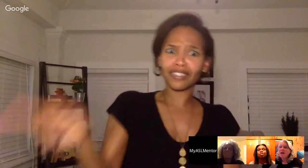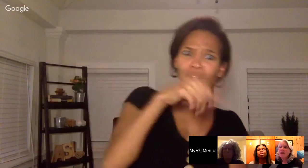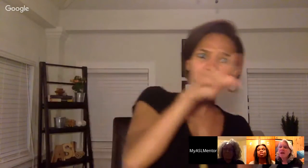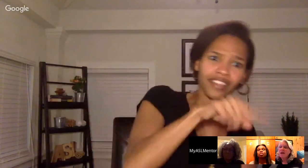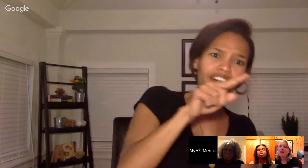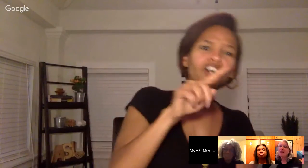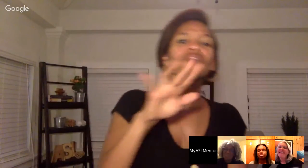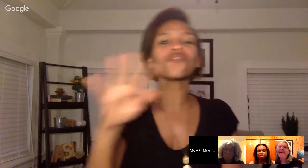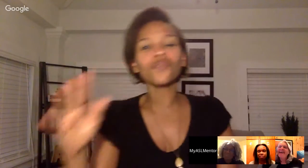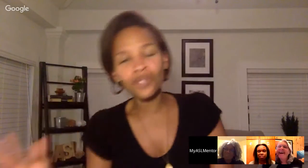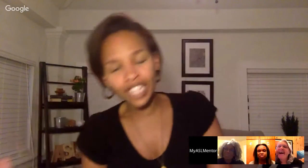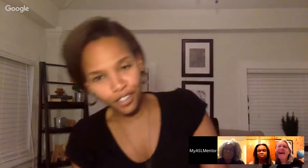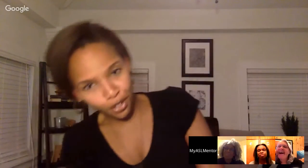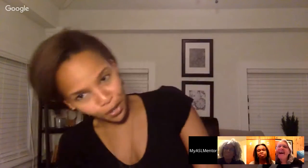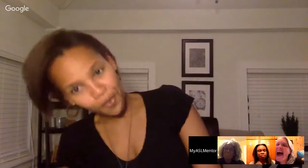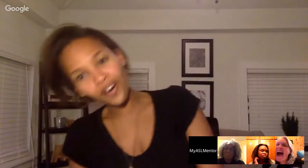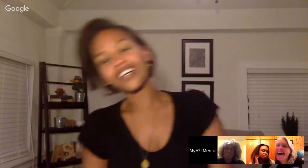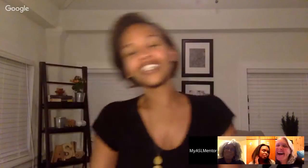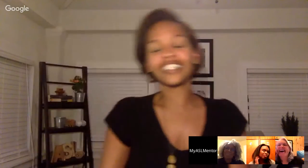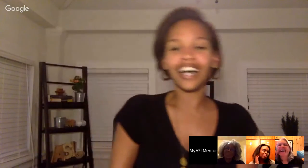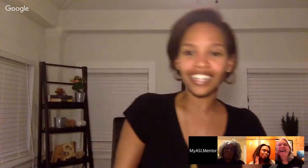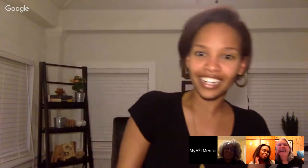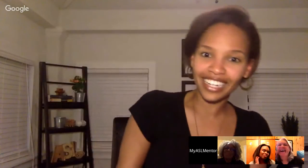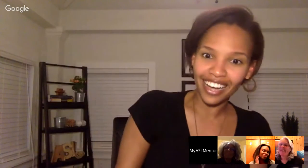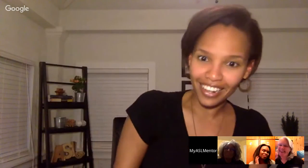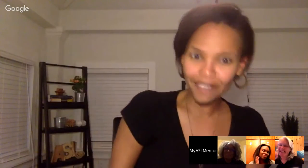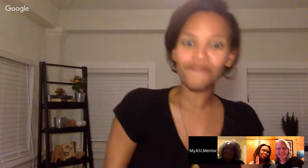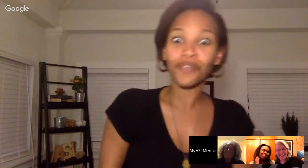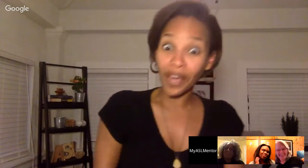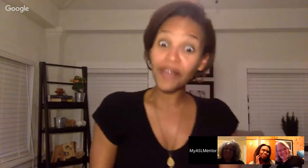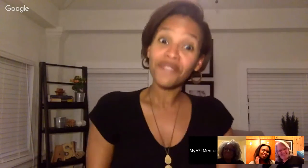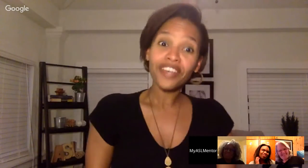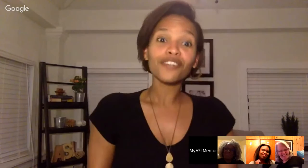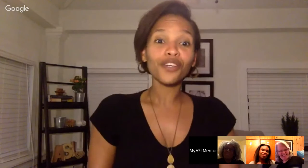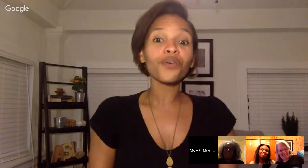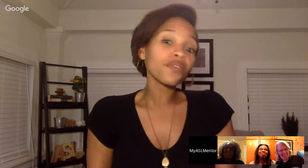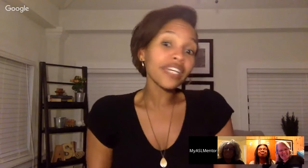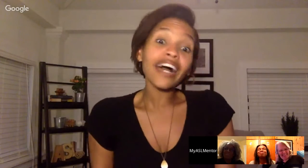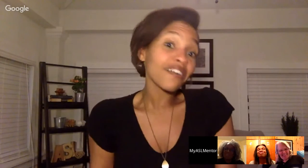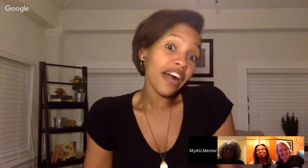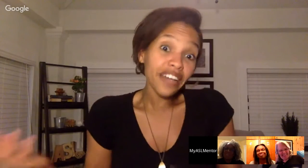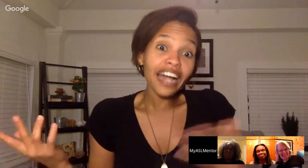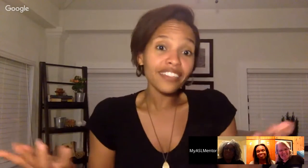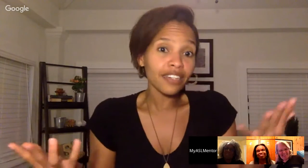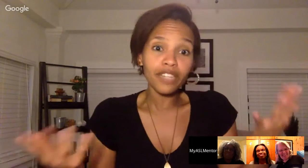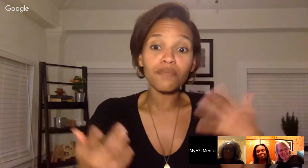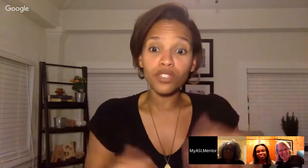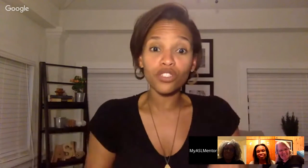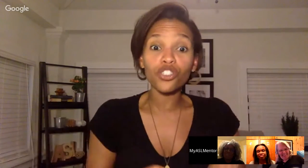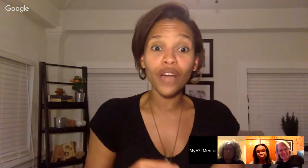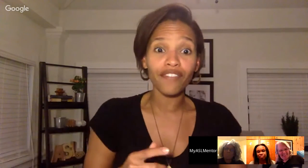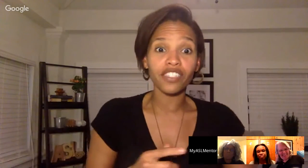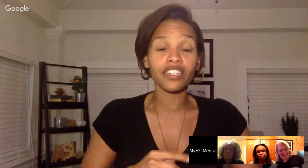was like, what in the, oh, Deptford 101, got it, okay? So yeah, I sometimes do have